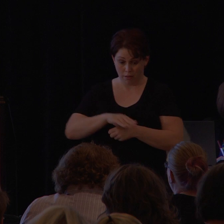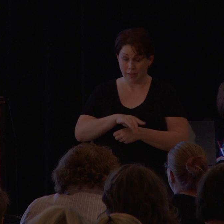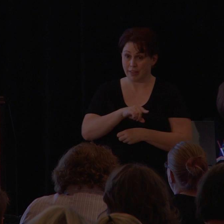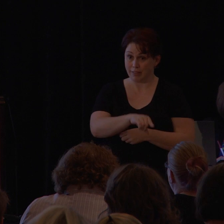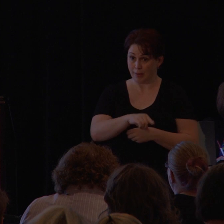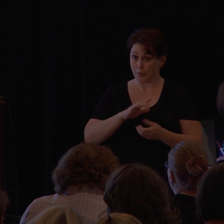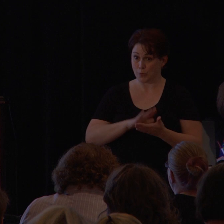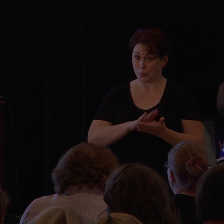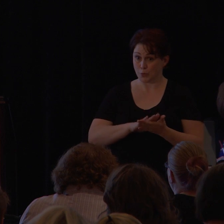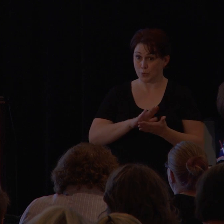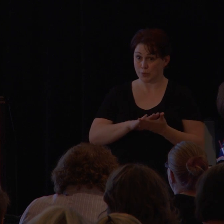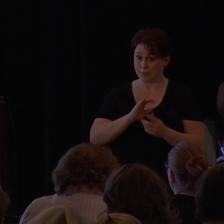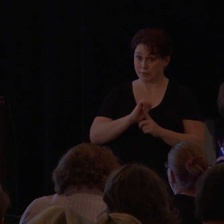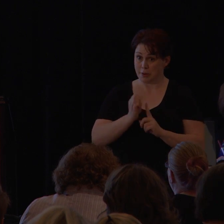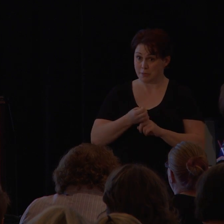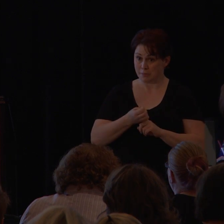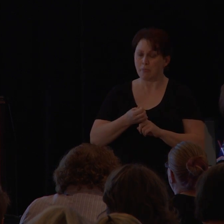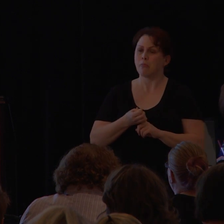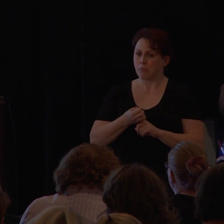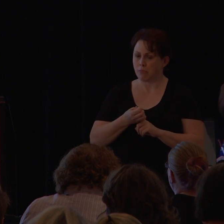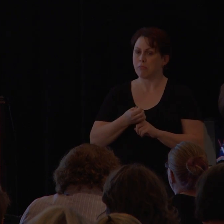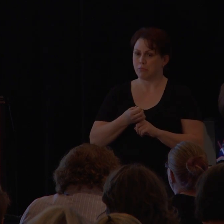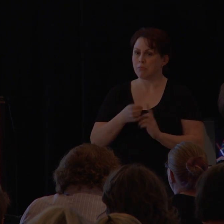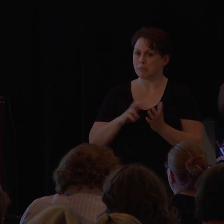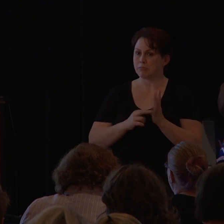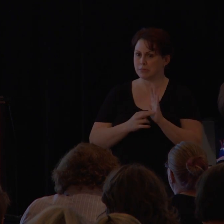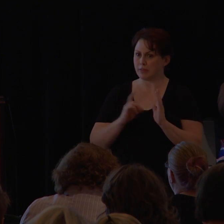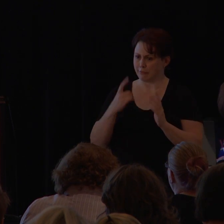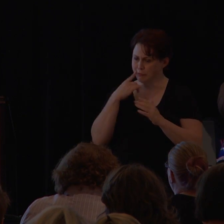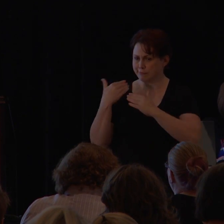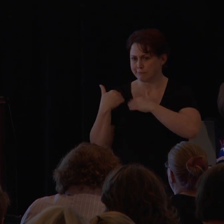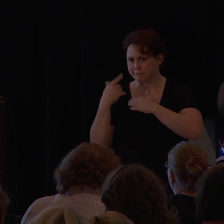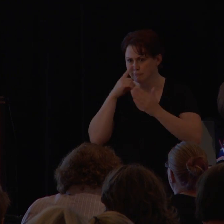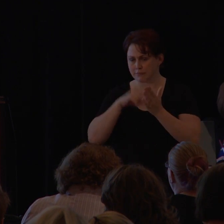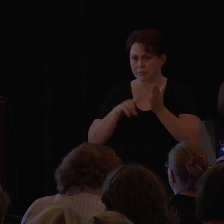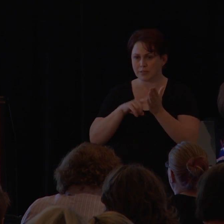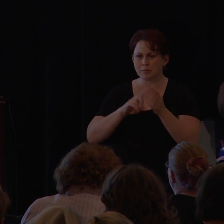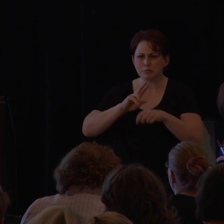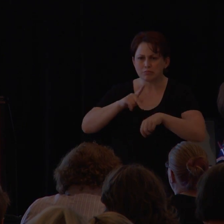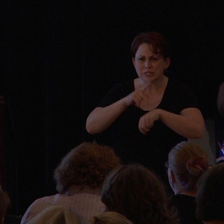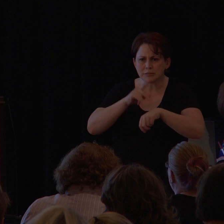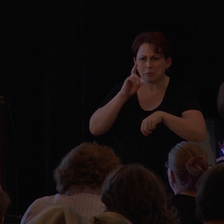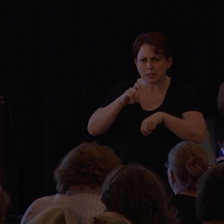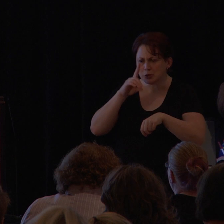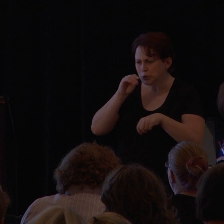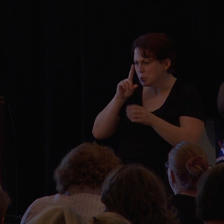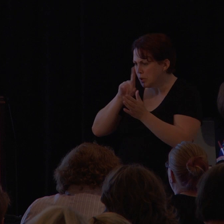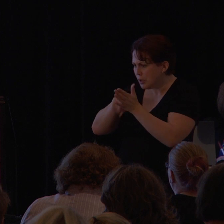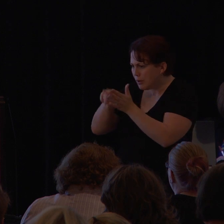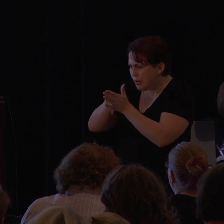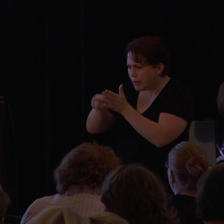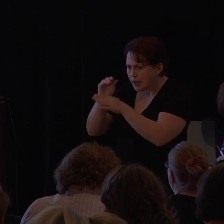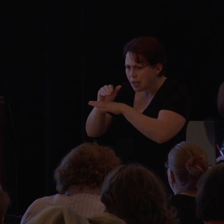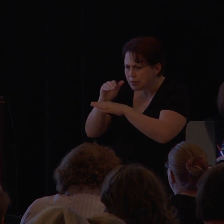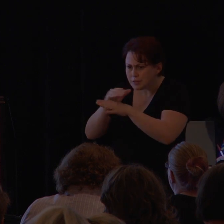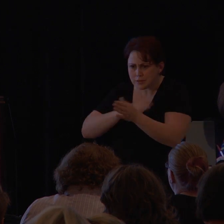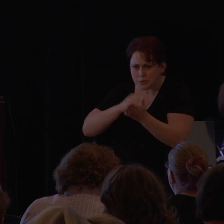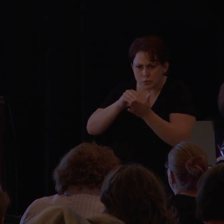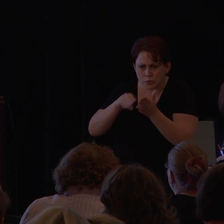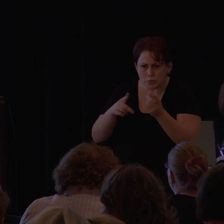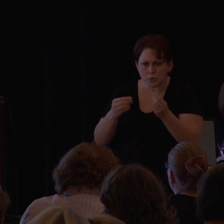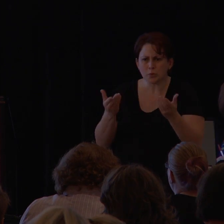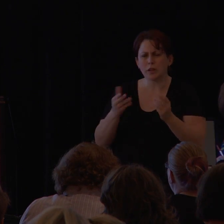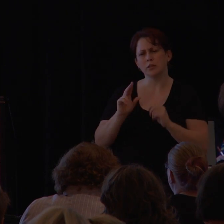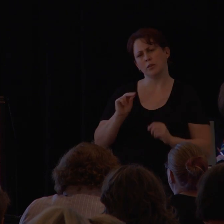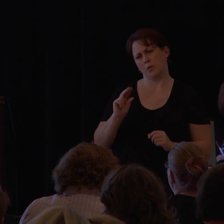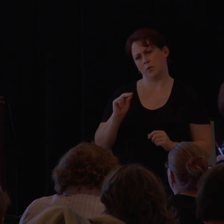climate. Doesn't mean that principals have to sort of creep around at night and look in bedrooms of their students to see if they're doing something online,